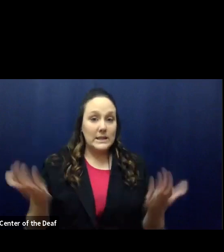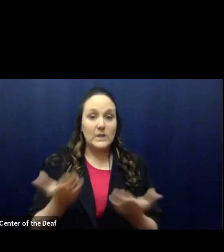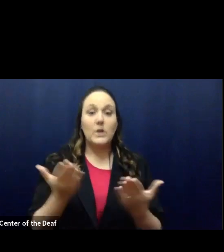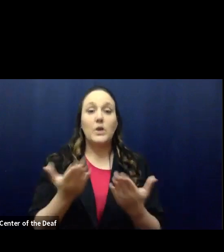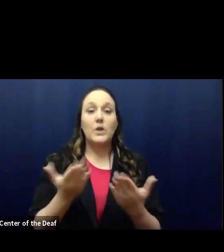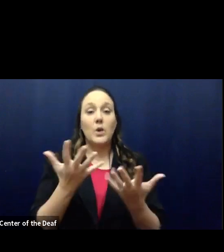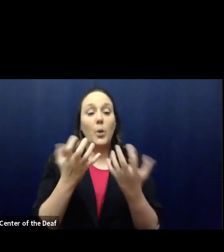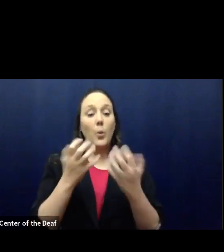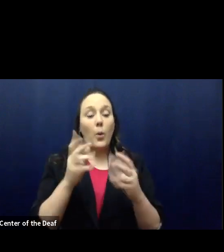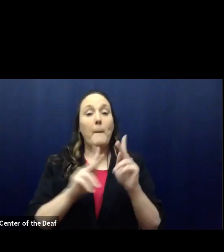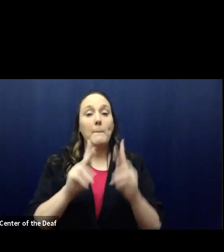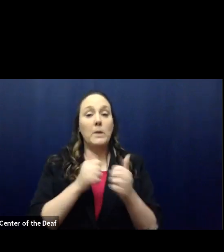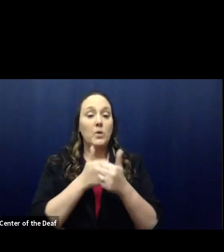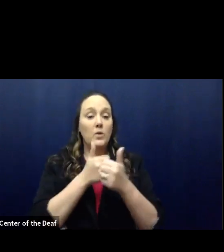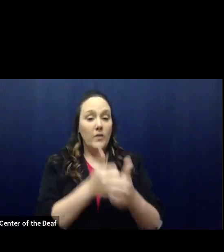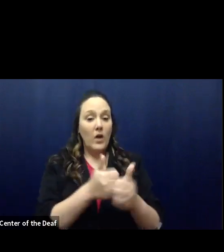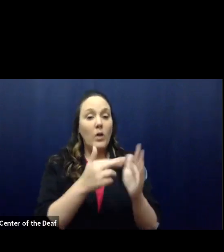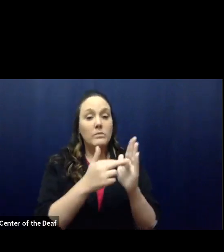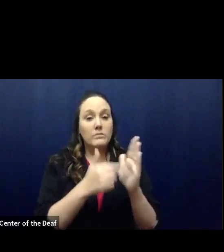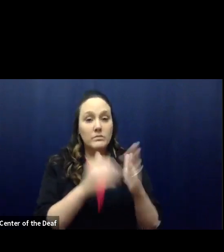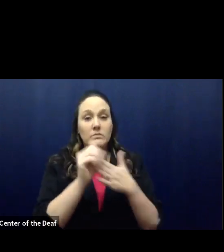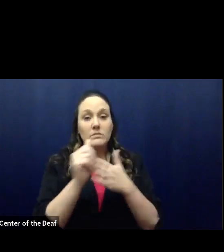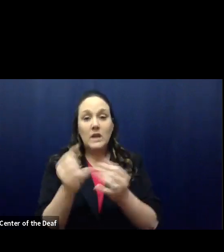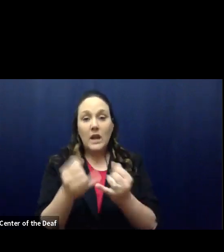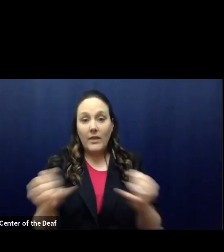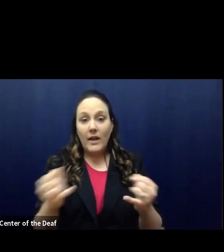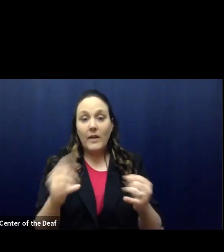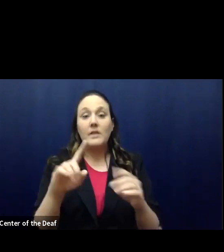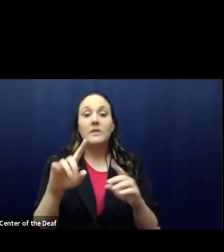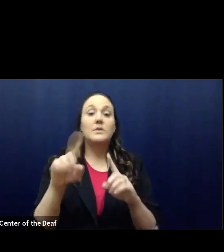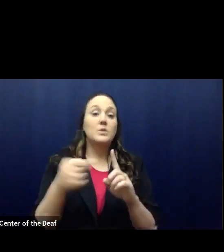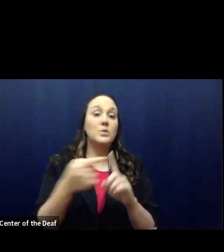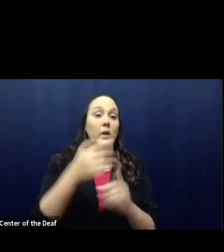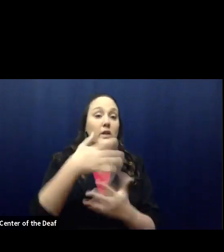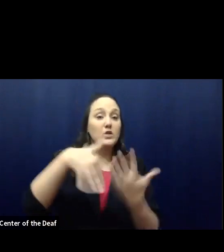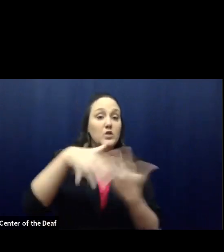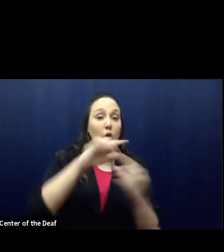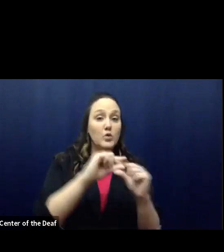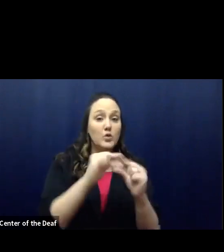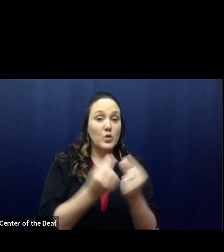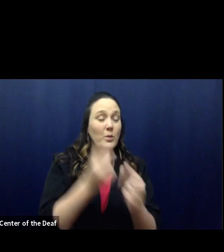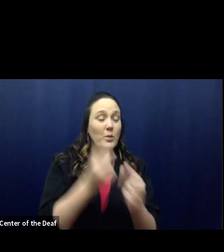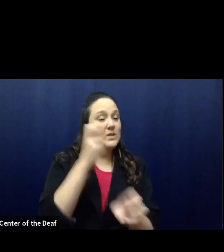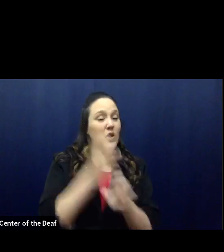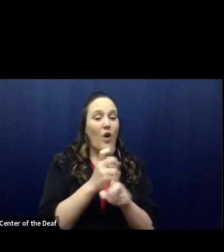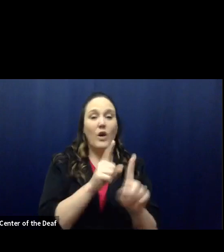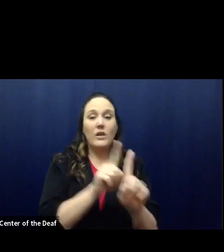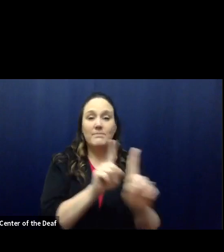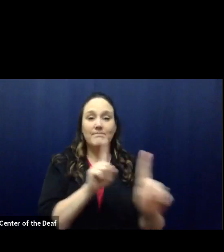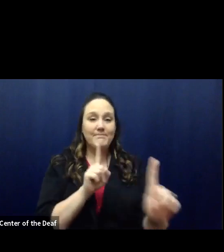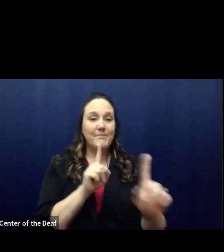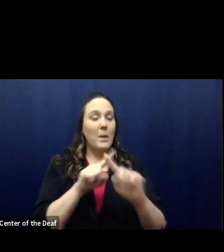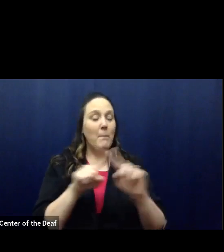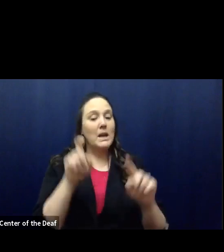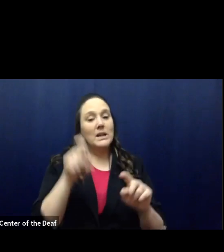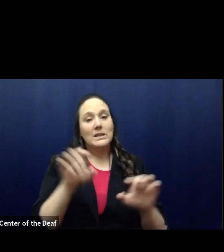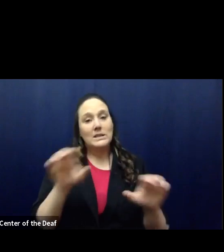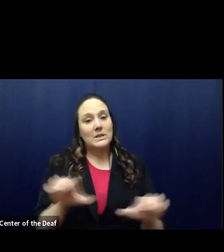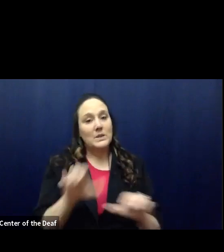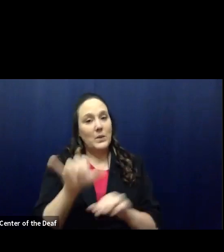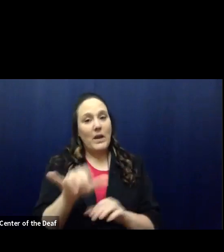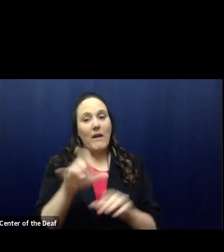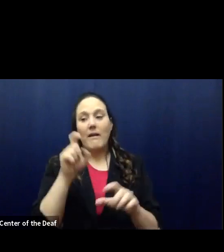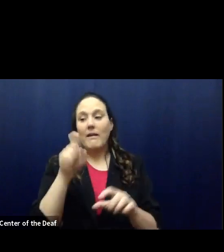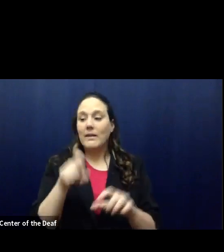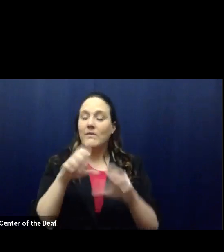the guidelines. When you're in social groups, it's really hard to stay 6 feet apart, but we need you to do that. We need you to be wearing